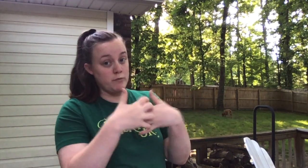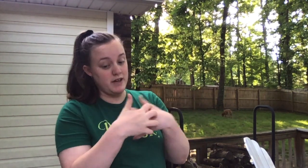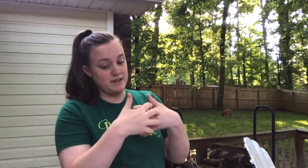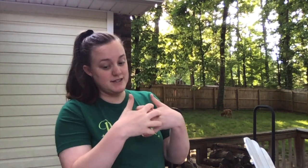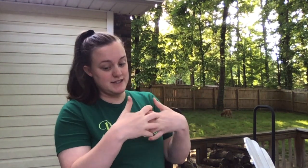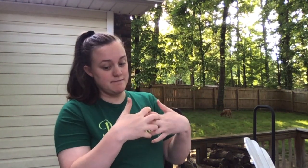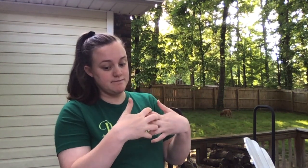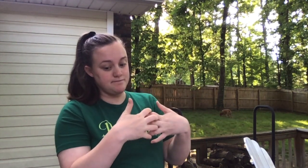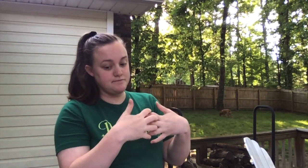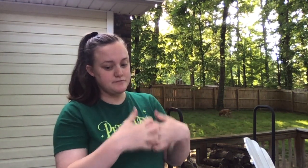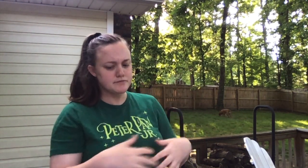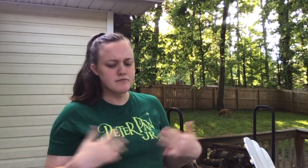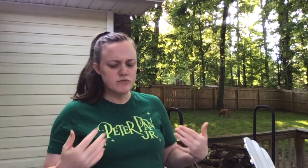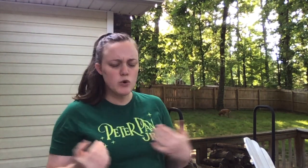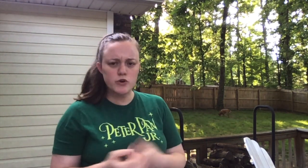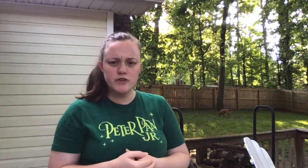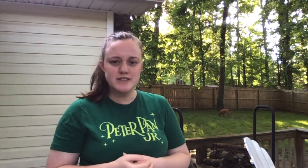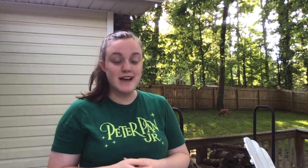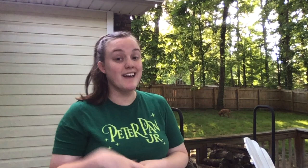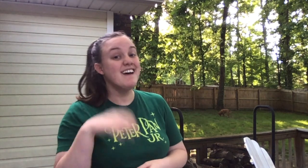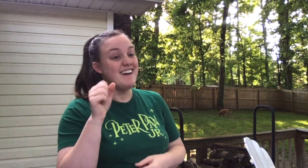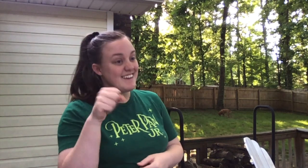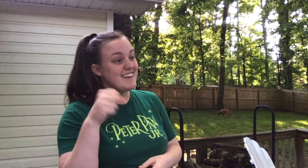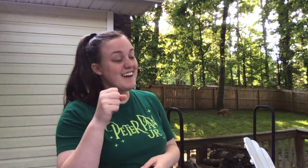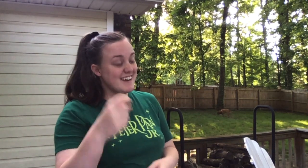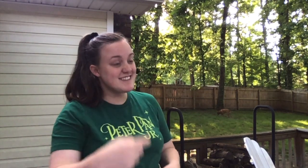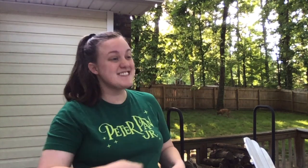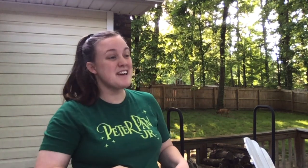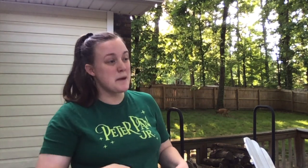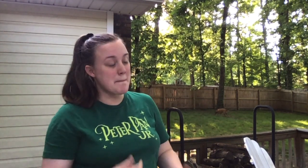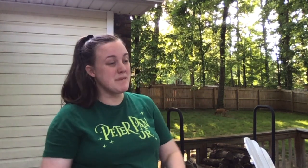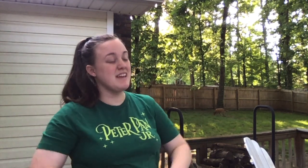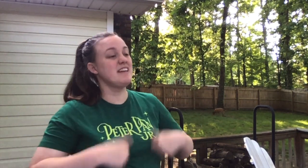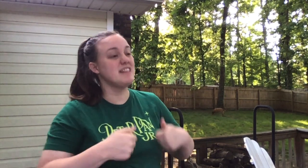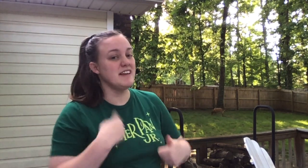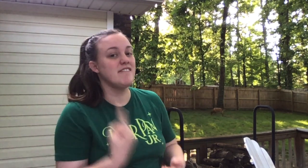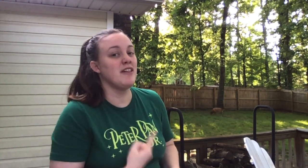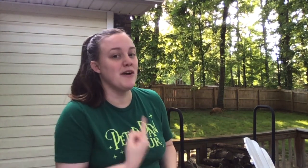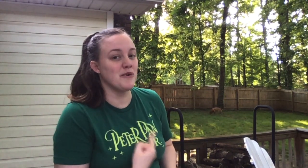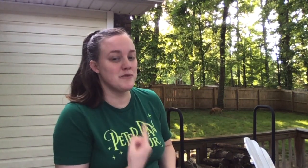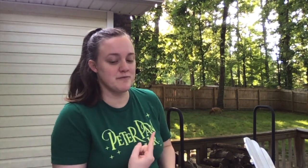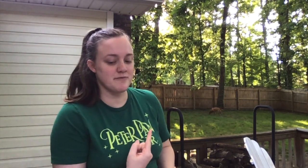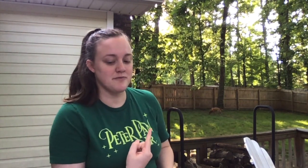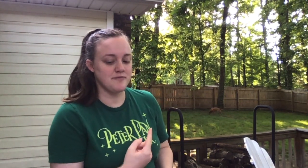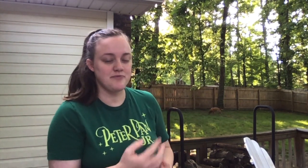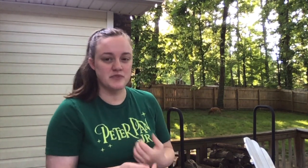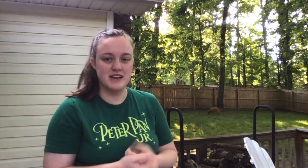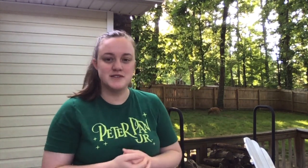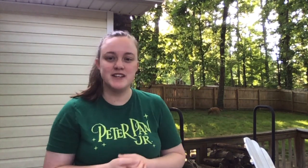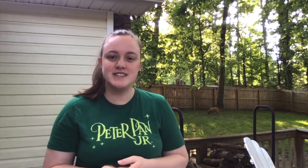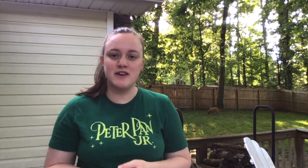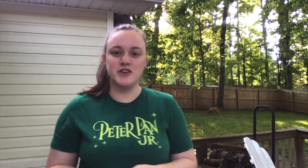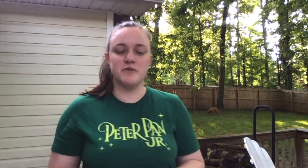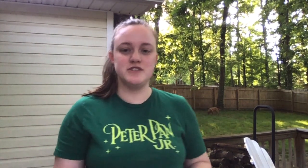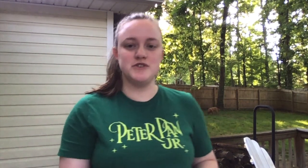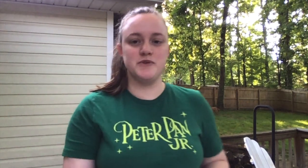roommates. Or you can say, yes, me live alone. Okay, so that's how you would do